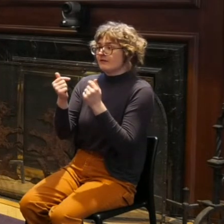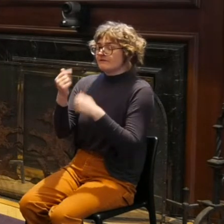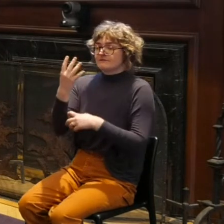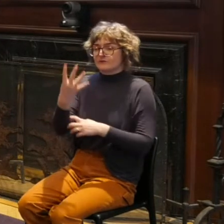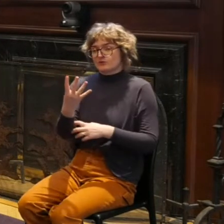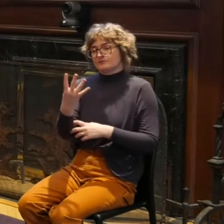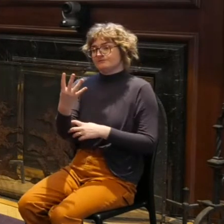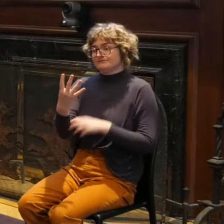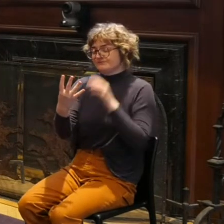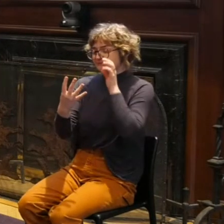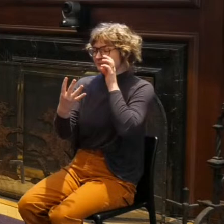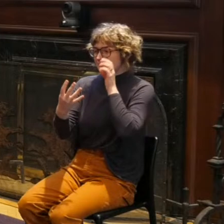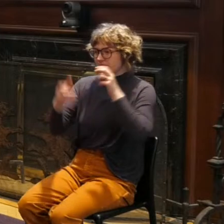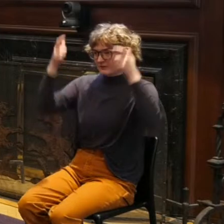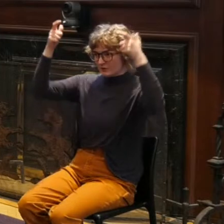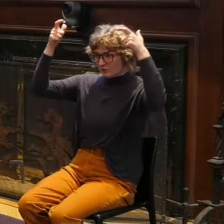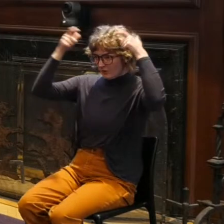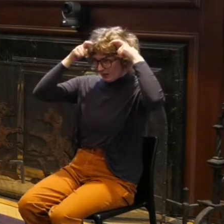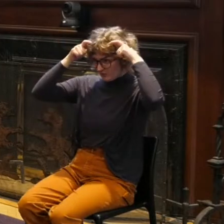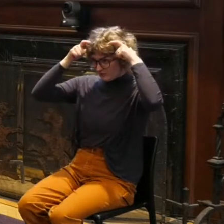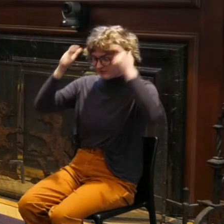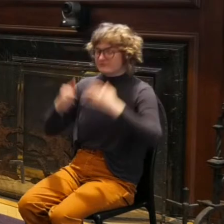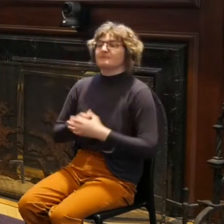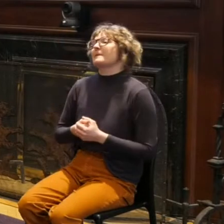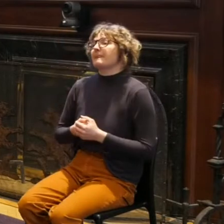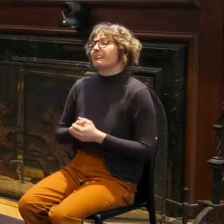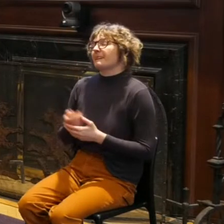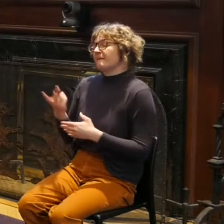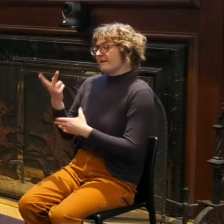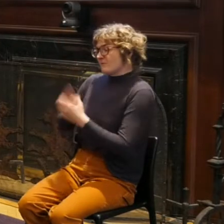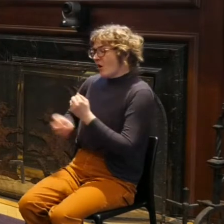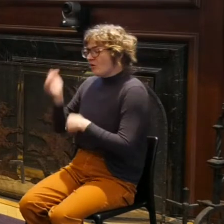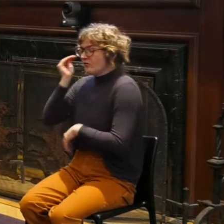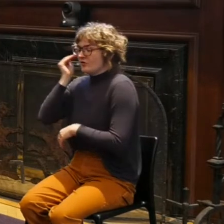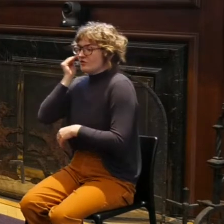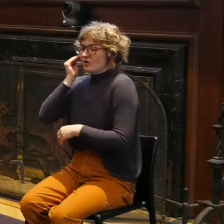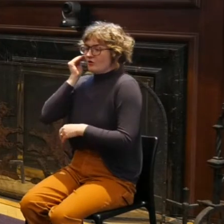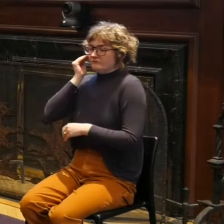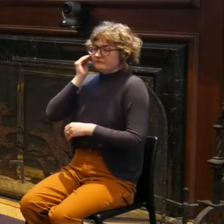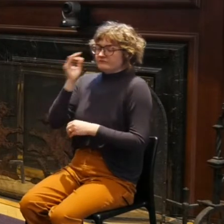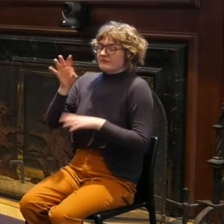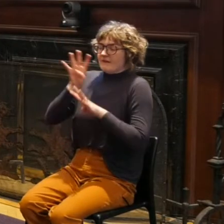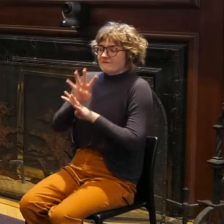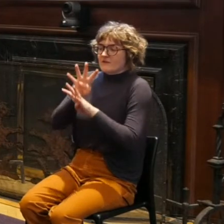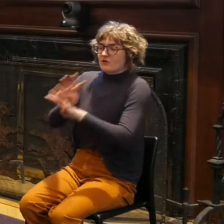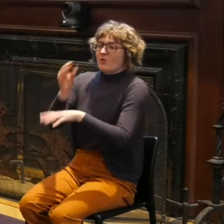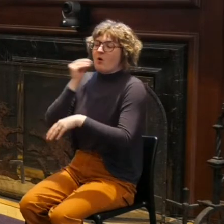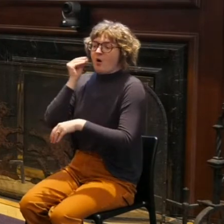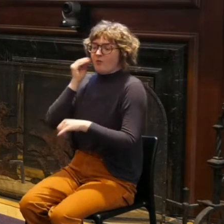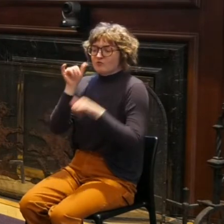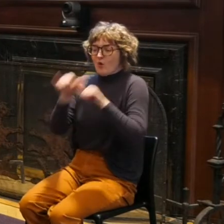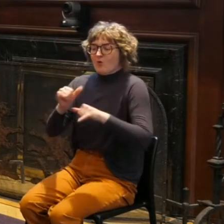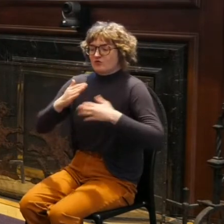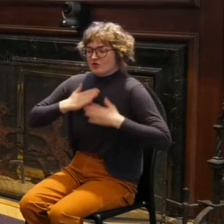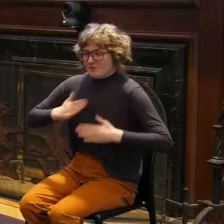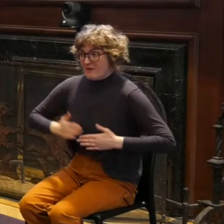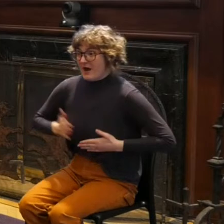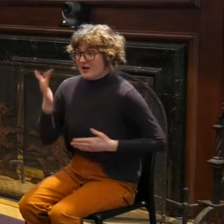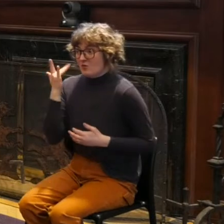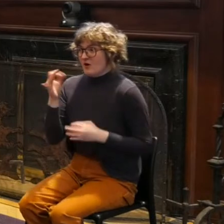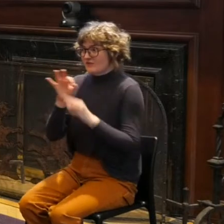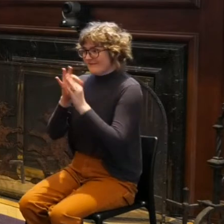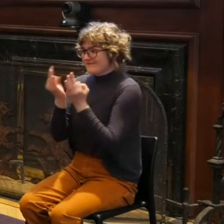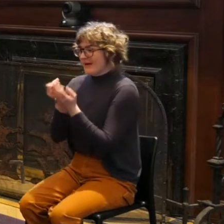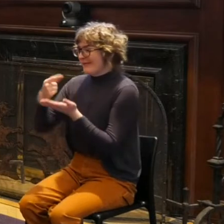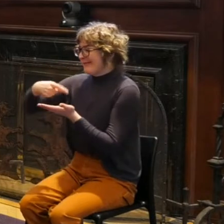4. Crowned. You both knew the funeral homes would hold your bodies because your families could not